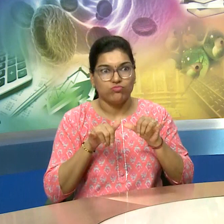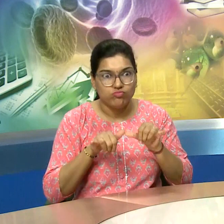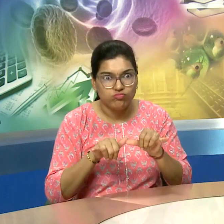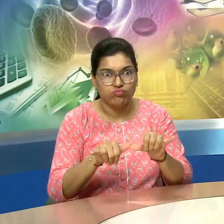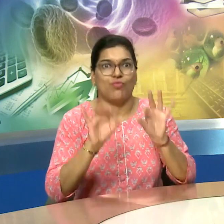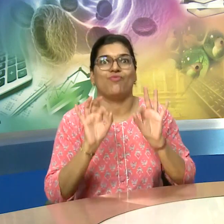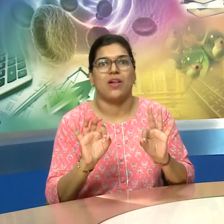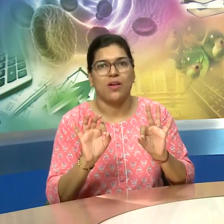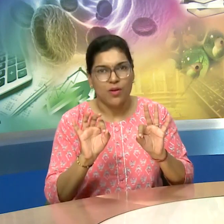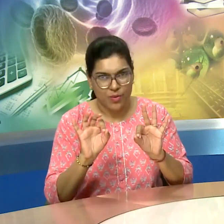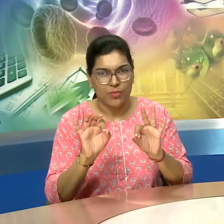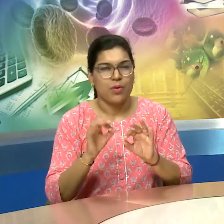is biotic, which is living.